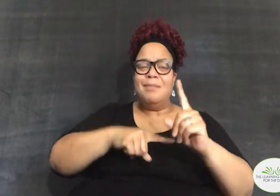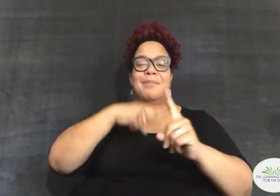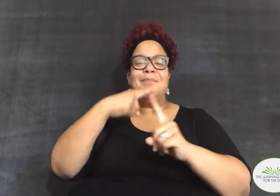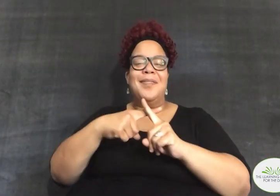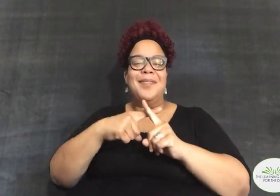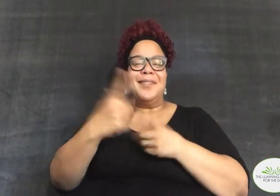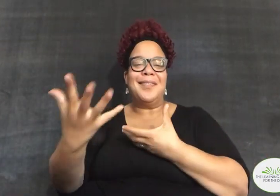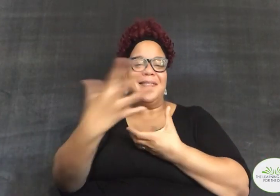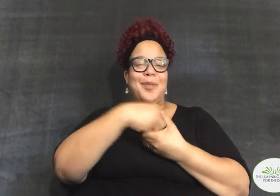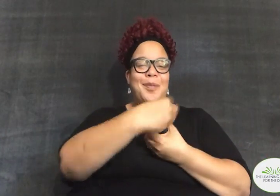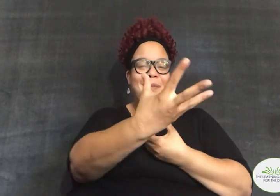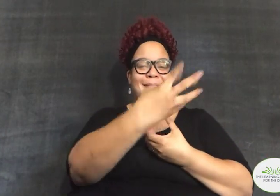4.